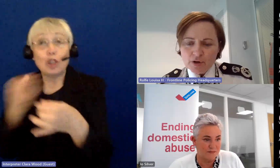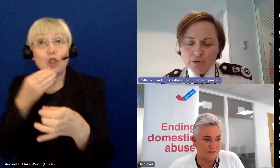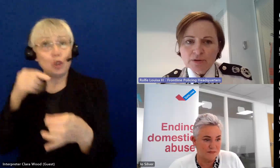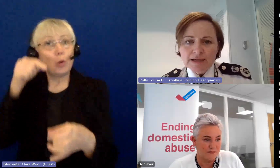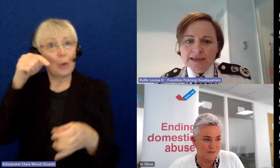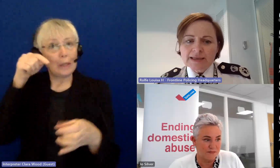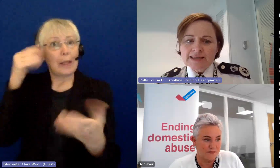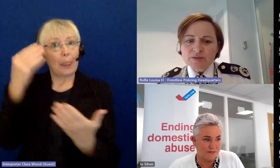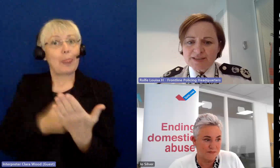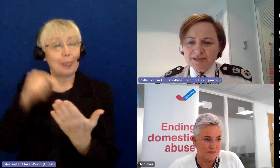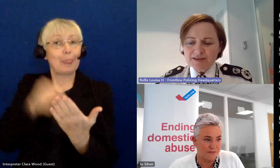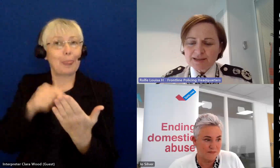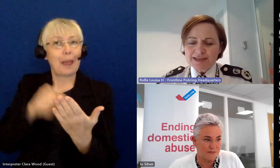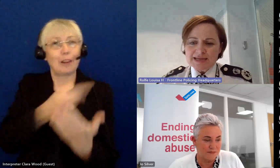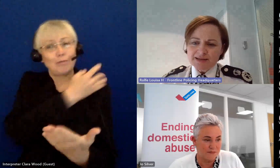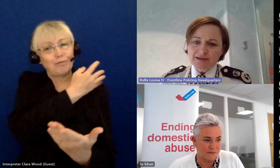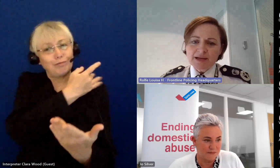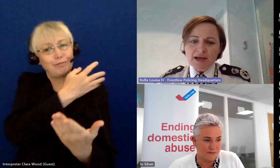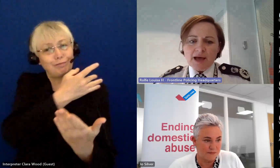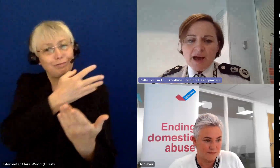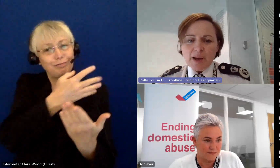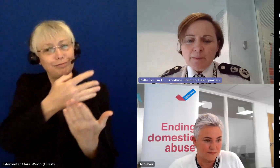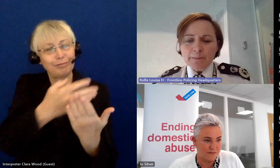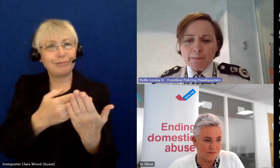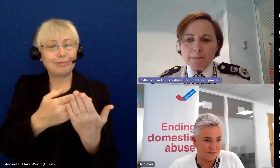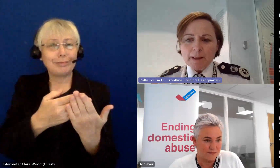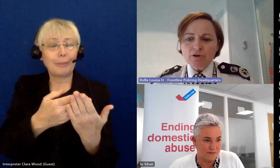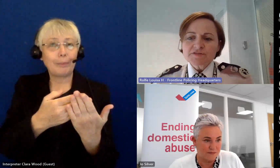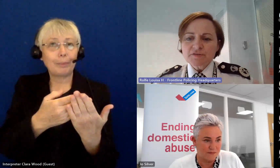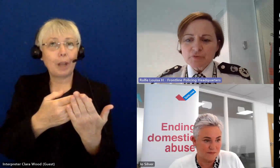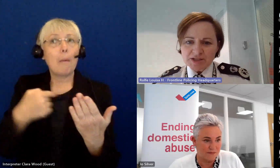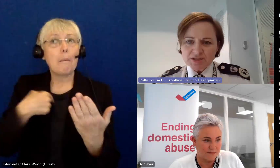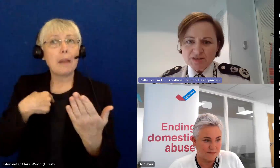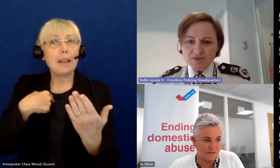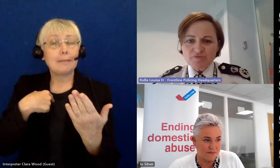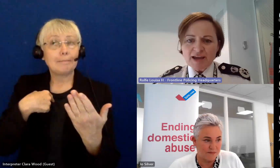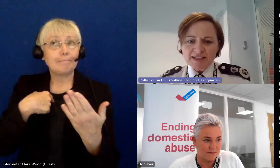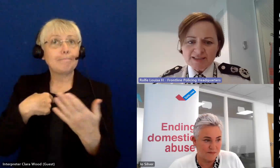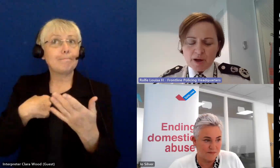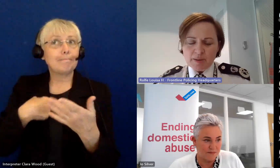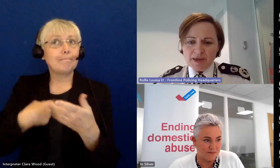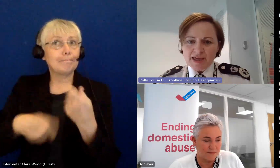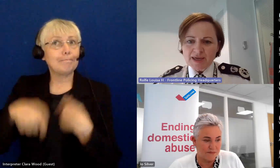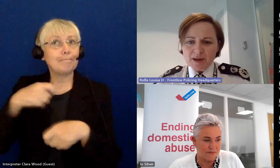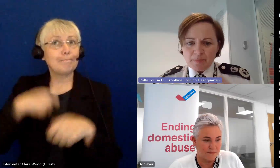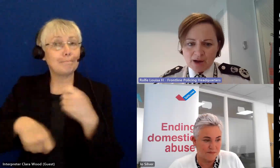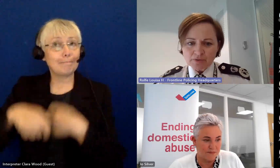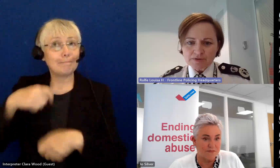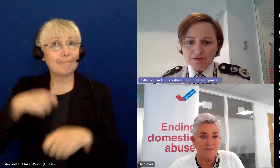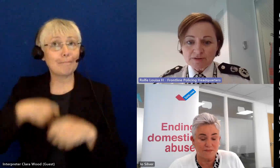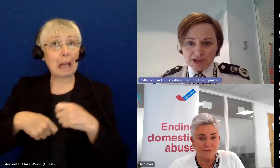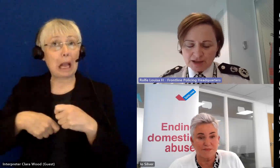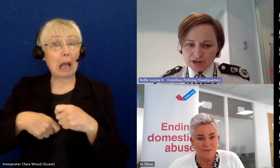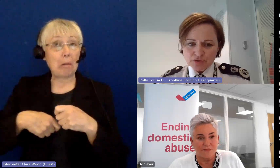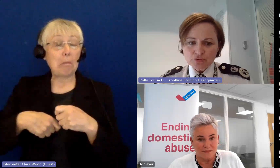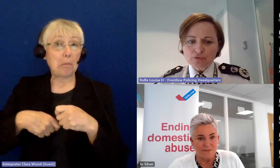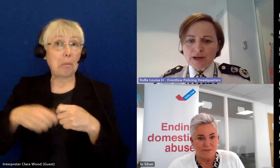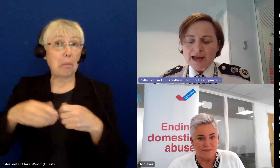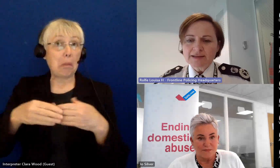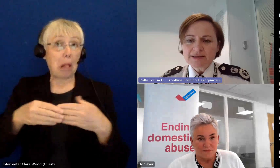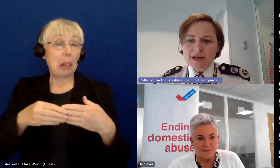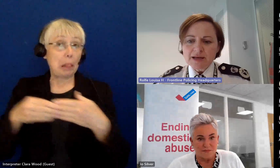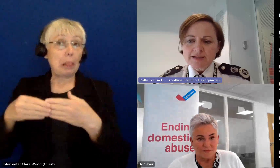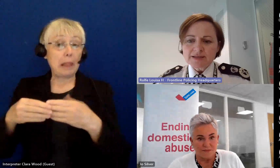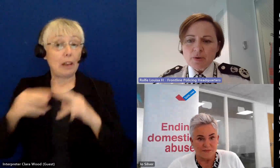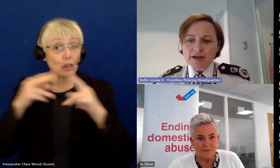on this role in 2013, lots of questions were raised by me about the Dash